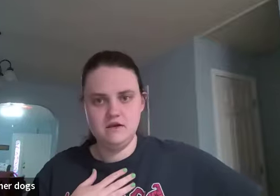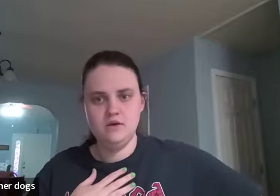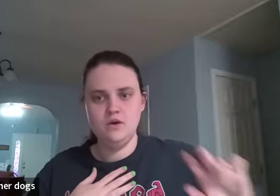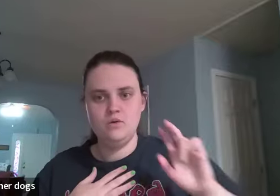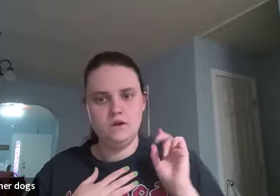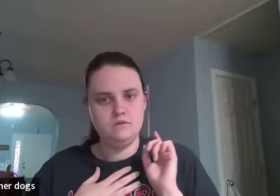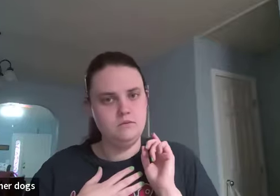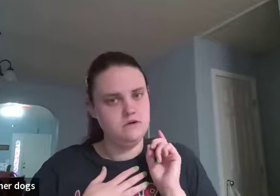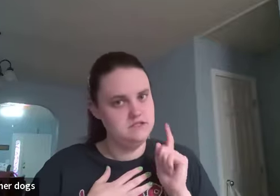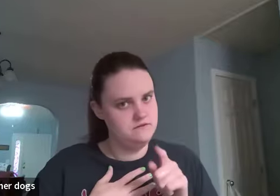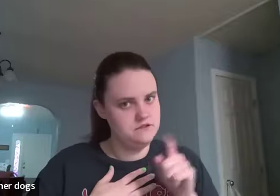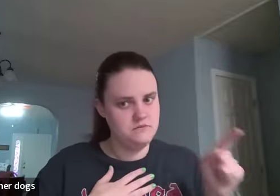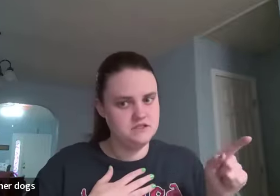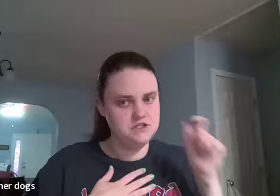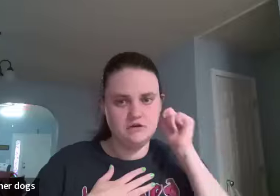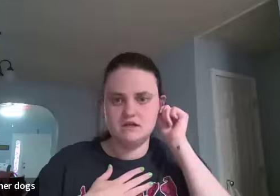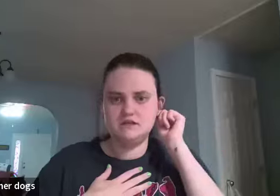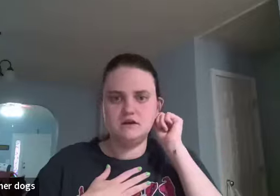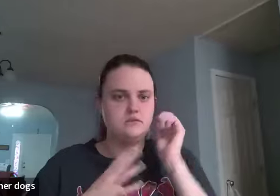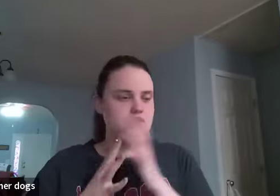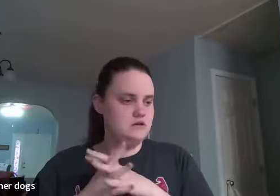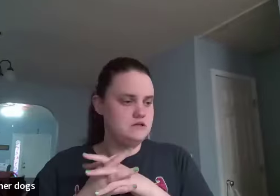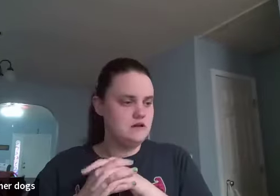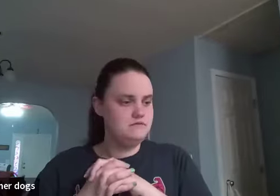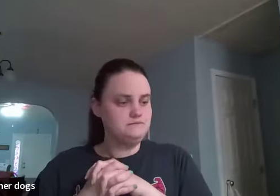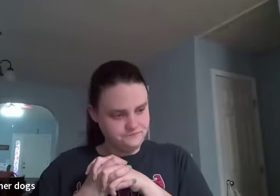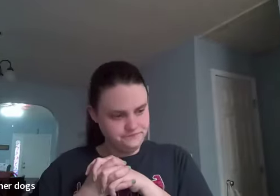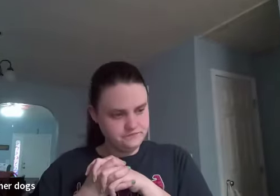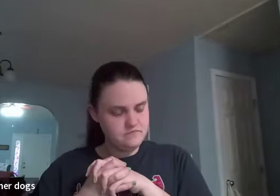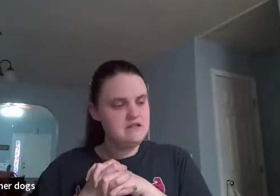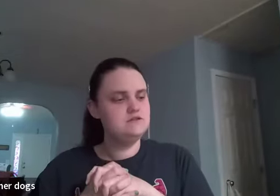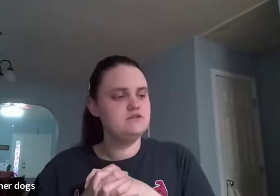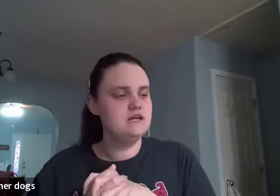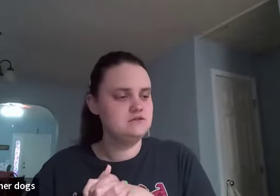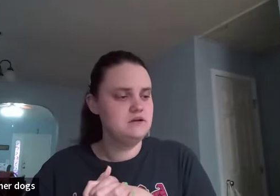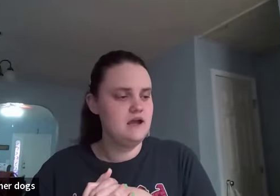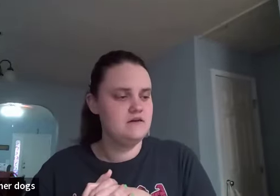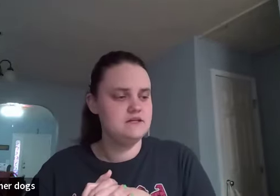then we will move on to different topics that you guys are curious of. So the next one I have